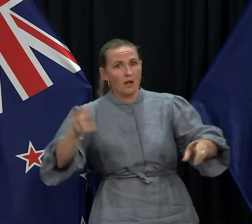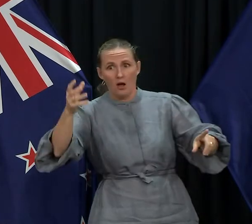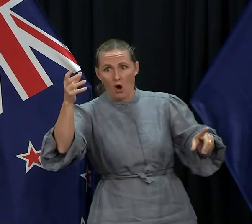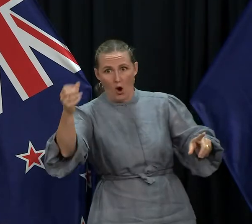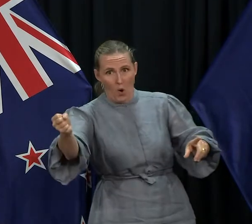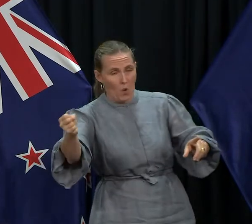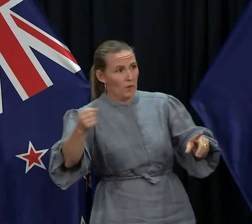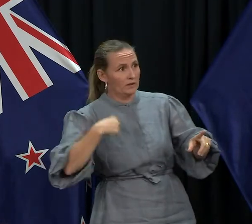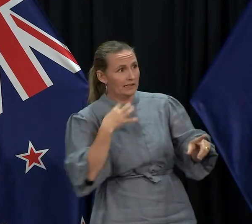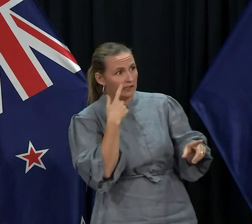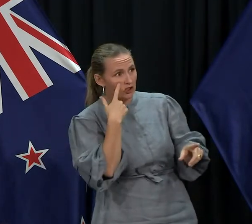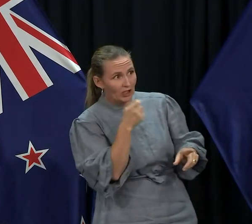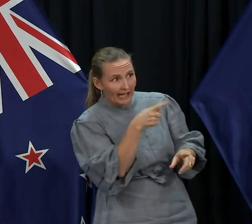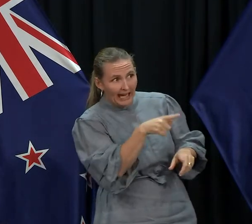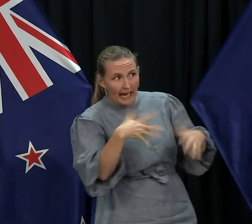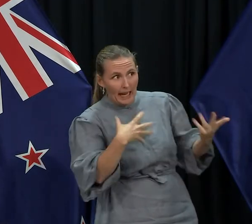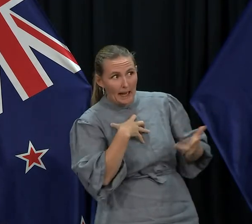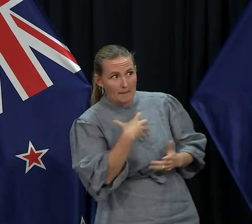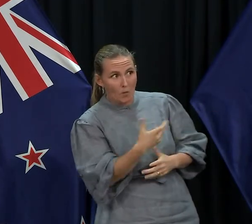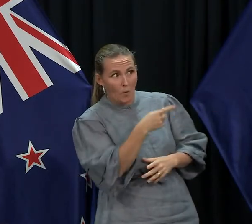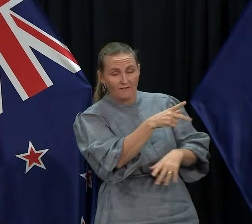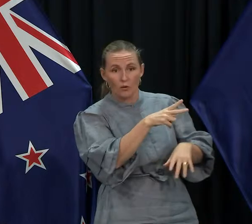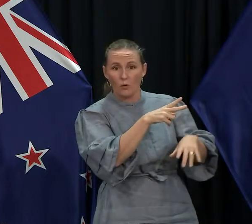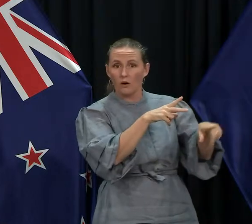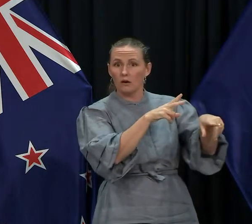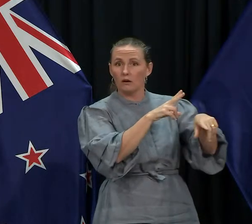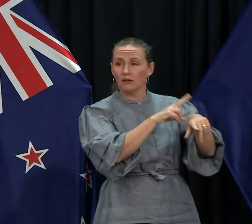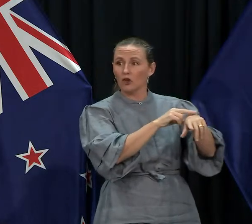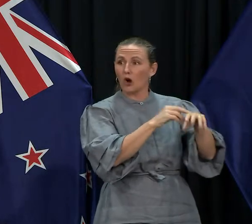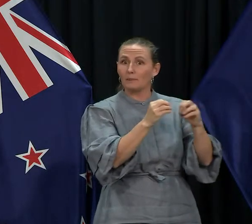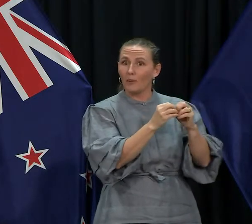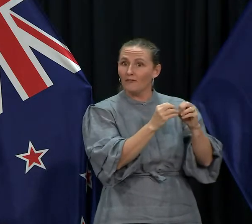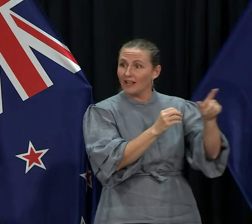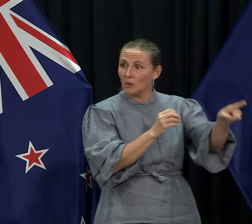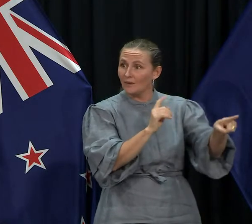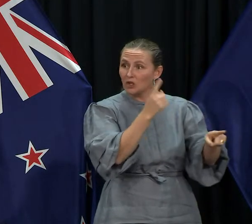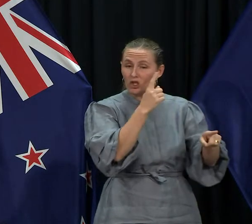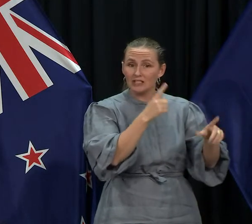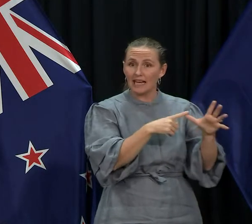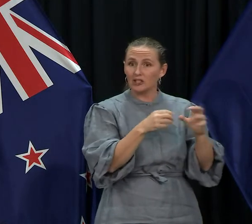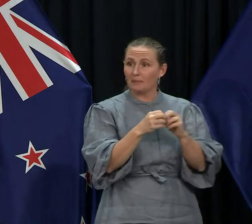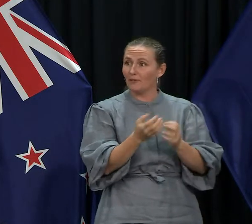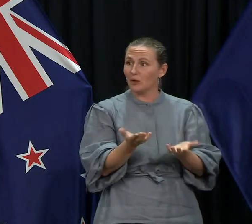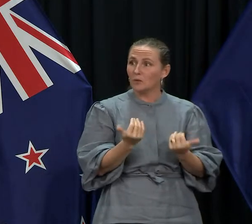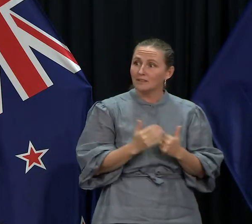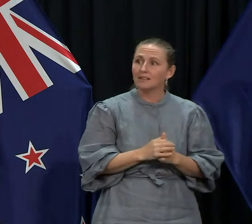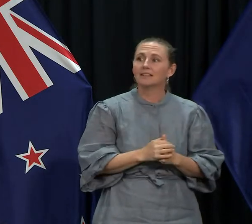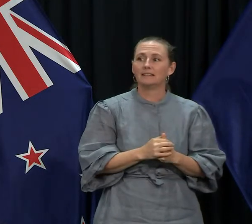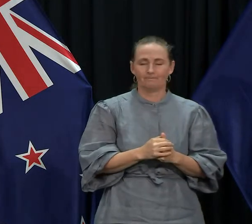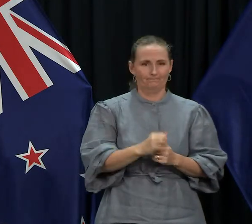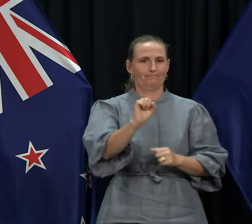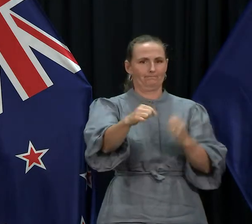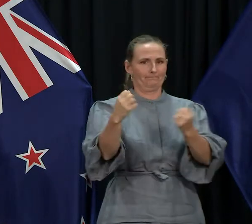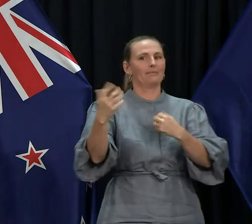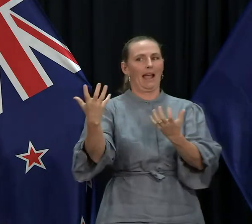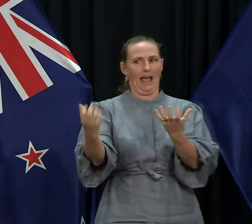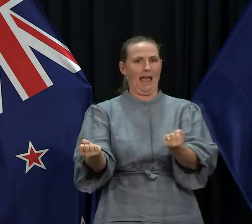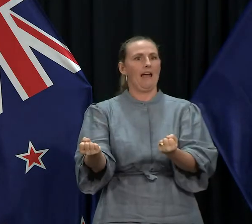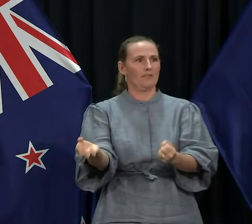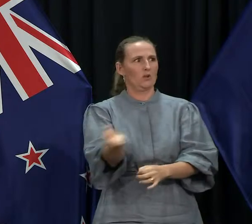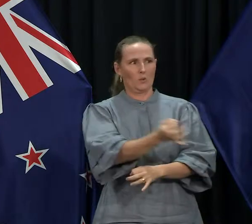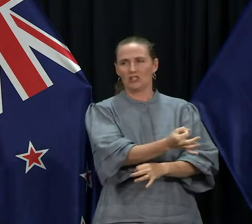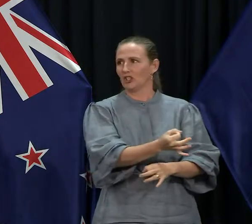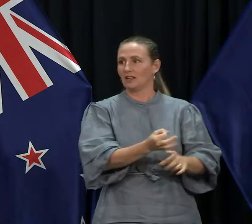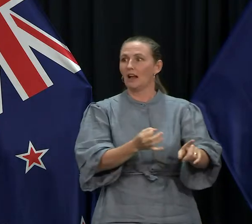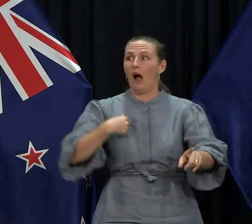say, is there anything further for Dr. Bloomfield? There is. Do you mind? I'll come back to you, Justin. I haven't brought my pen, but I'm going to try and commit to memory that you were